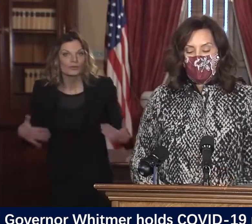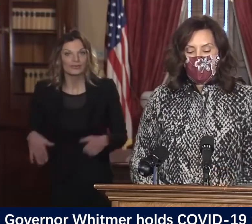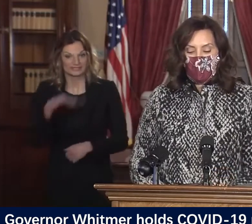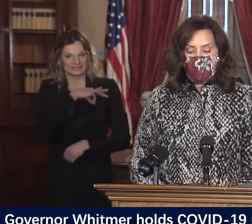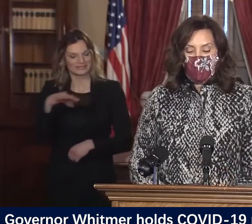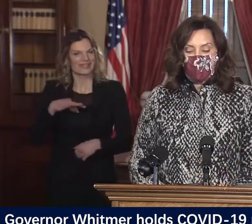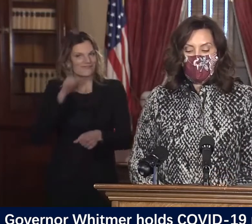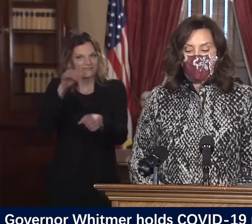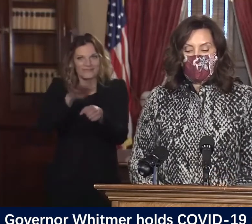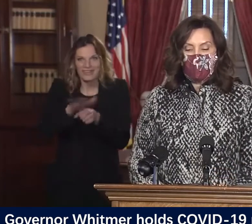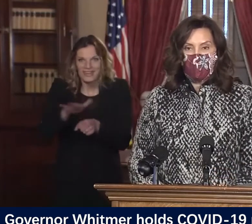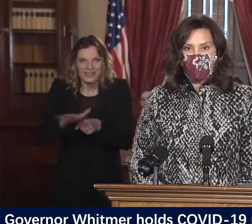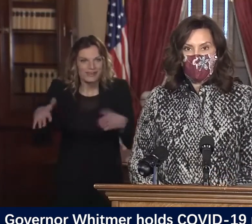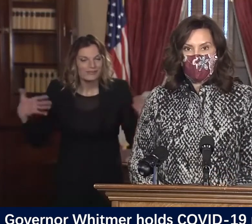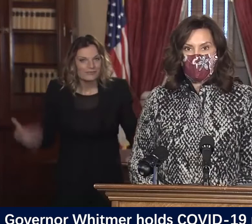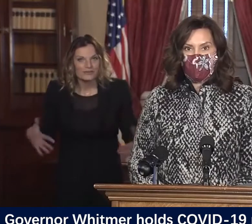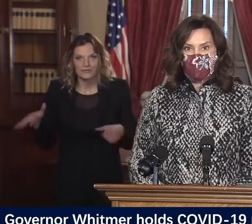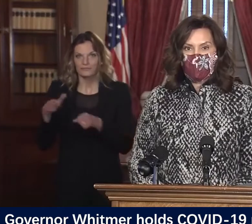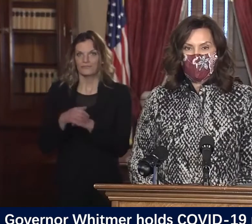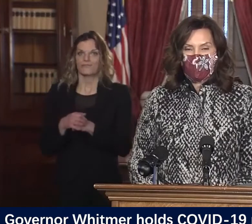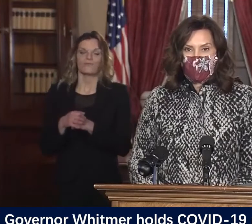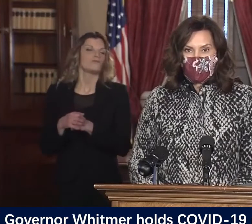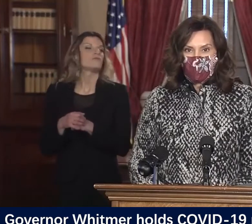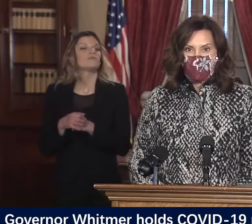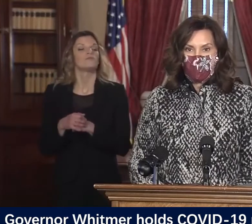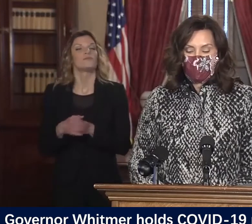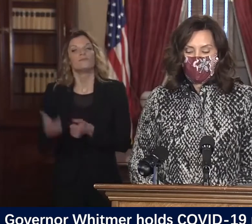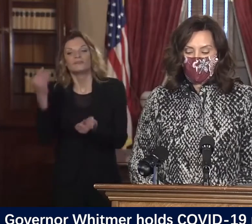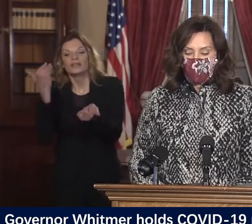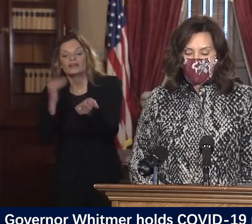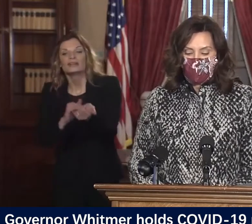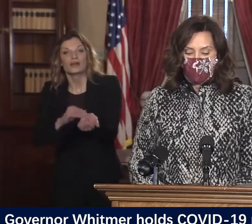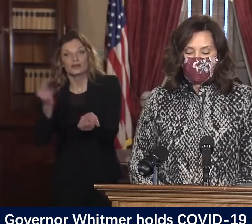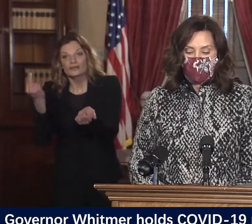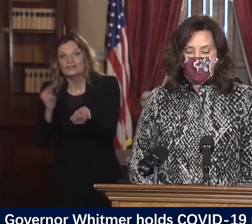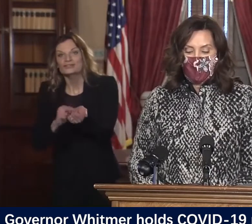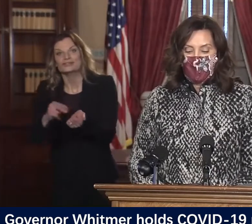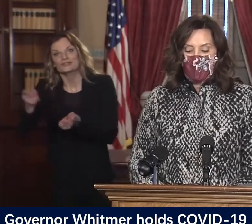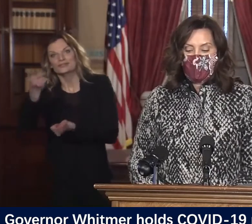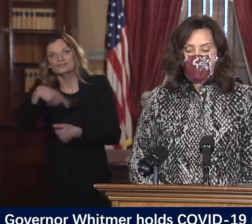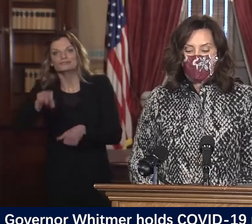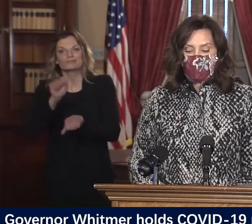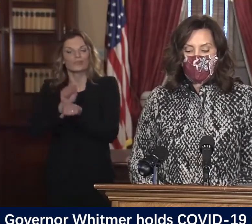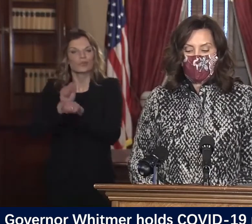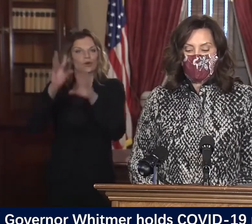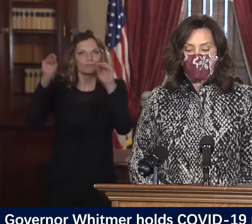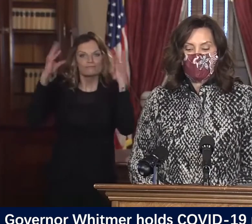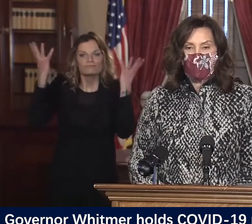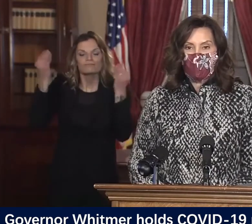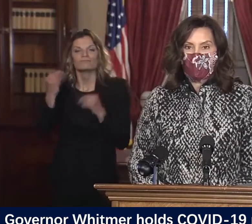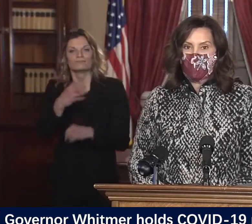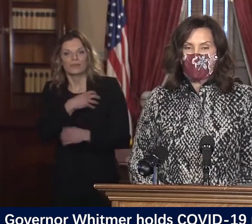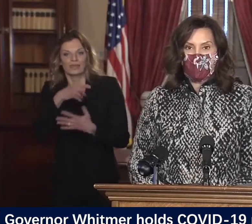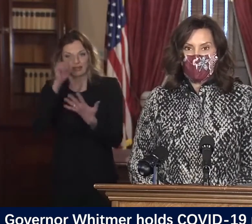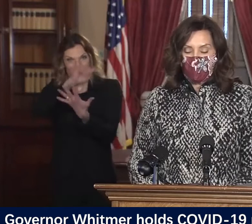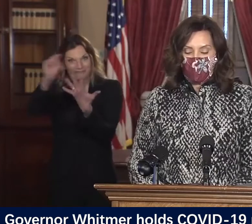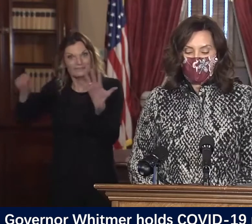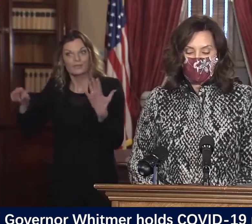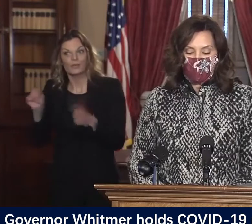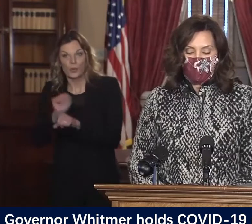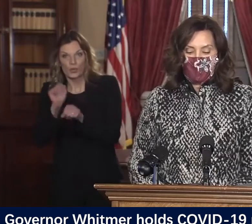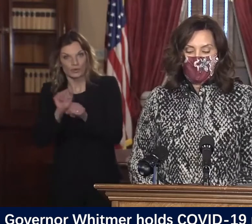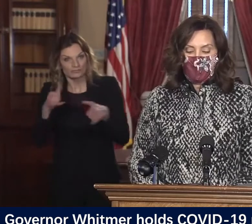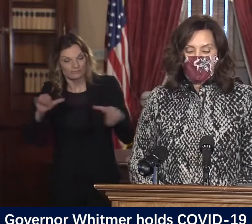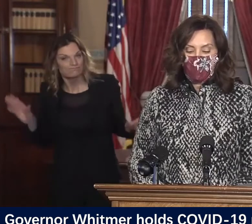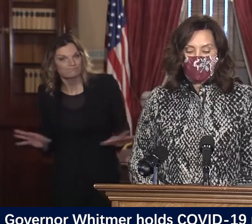More and more of our frontline health workers, our doctors and our nurses, our first responders who we rely on every